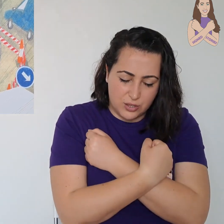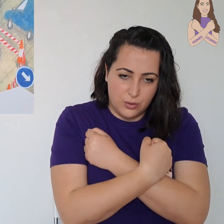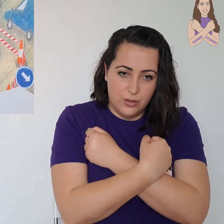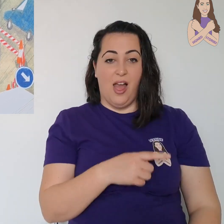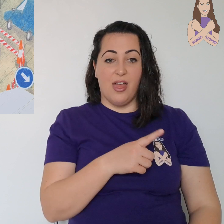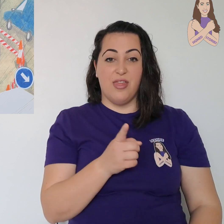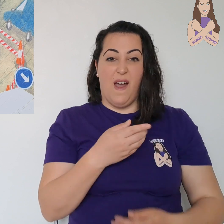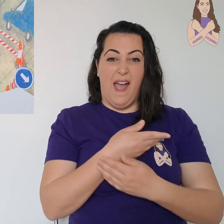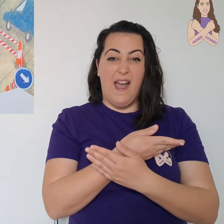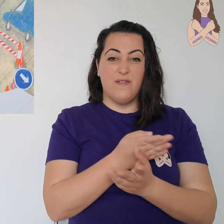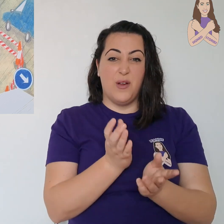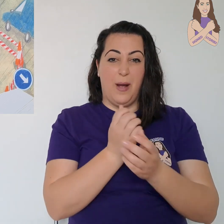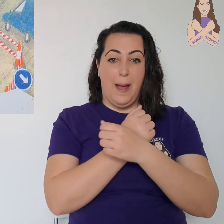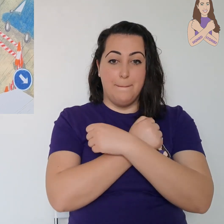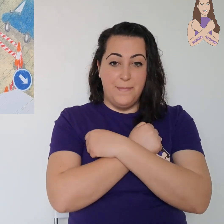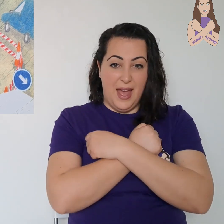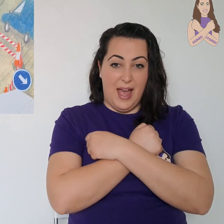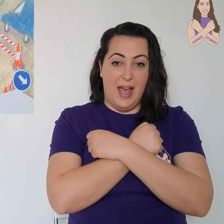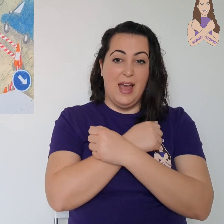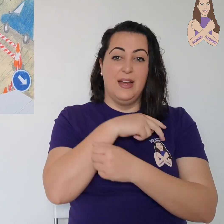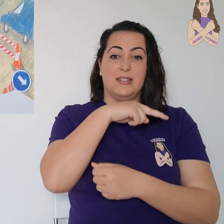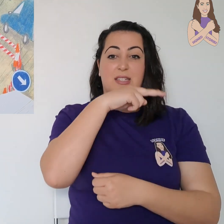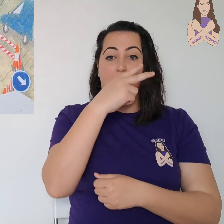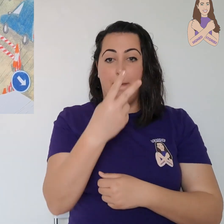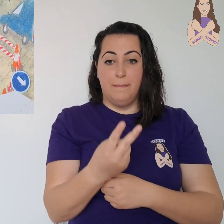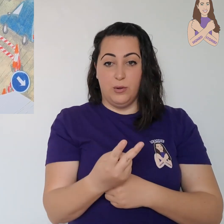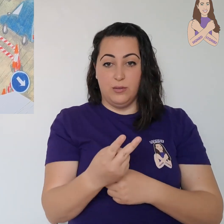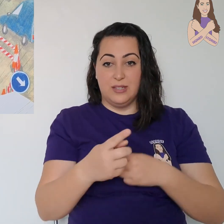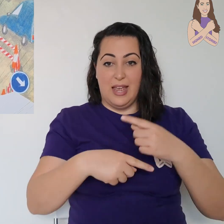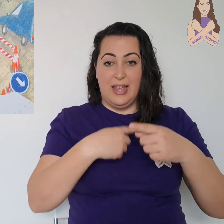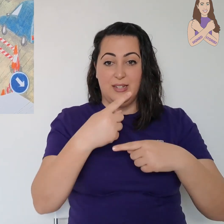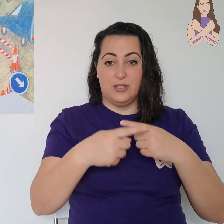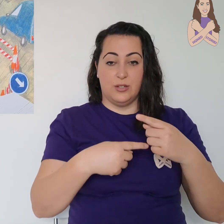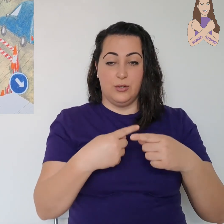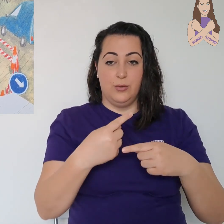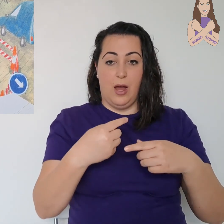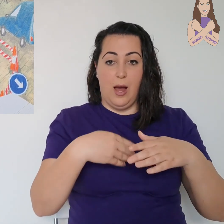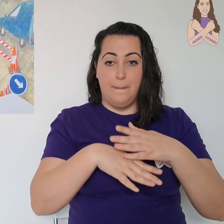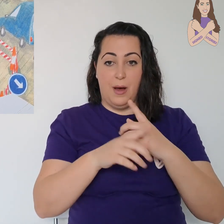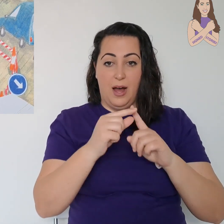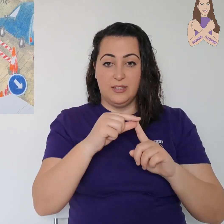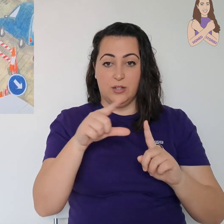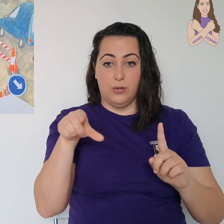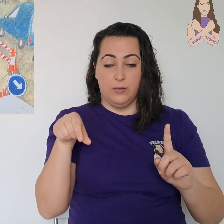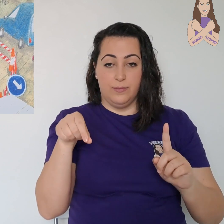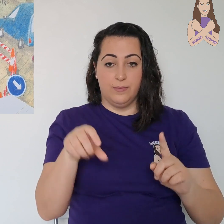cuddle, the Everywhere Bear tumbled into a puddle.